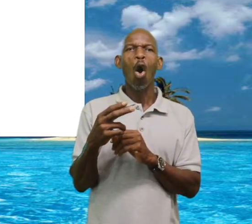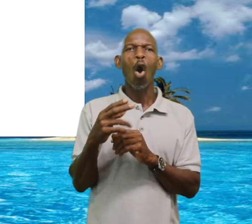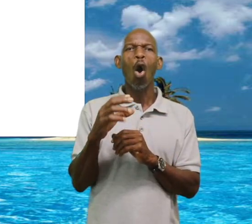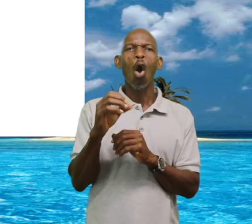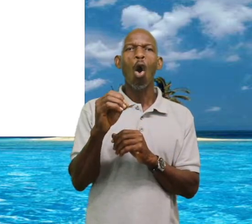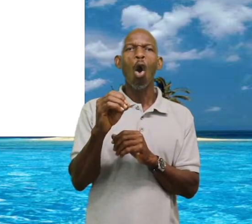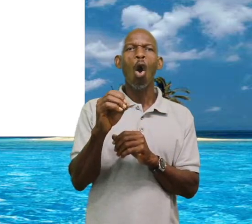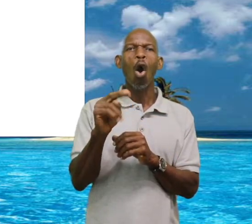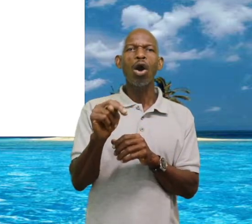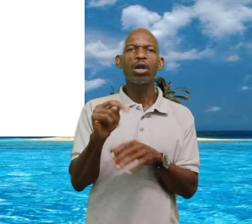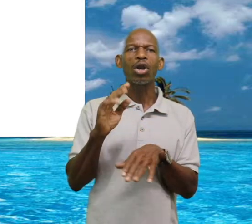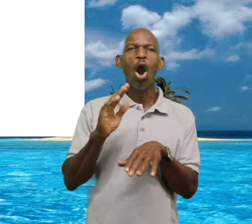Honest.